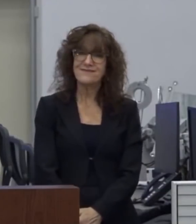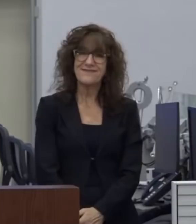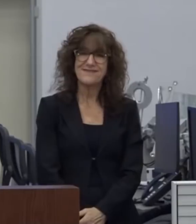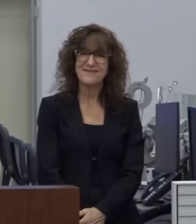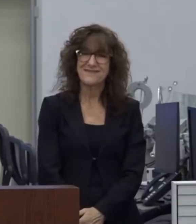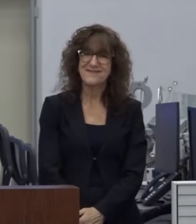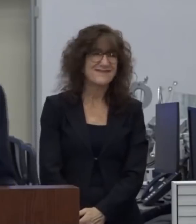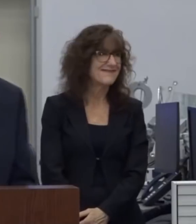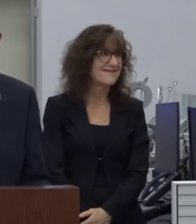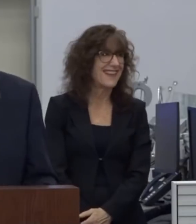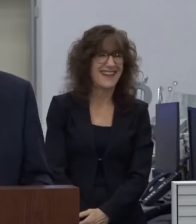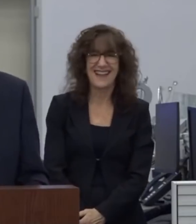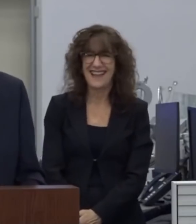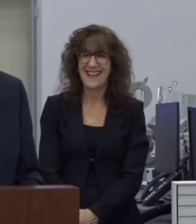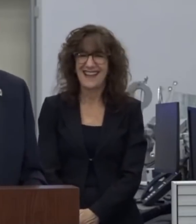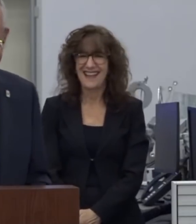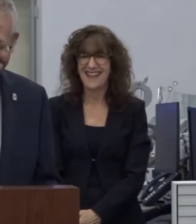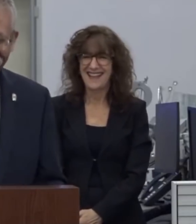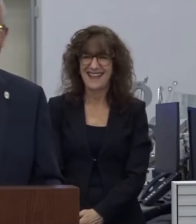Yeah, thank you.